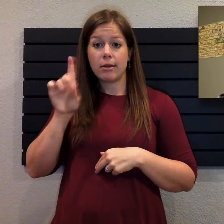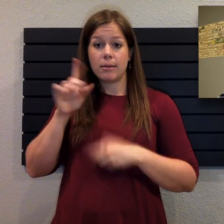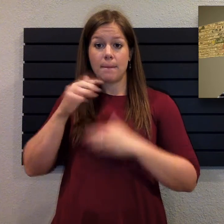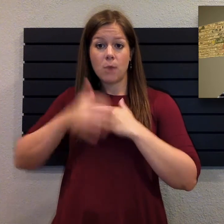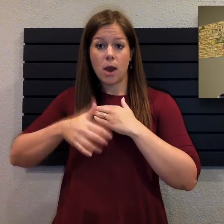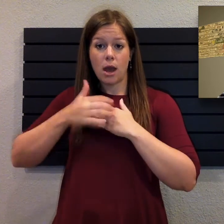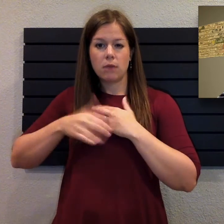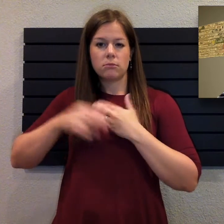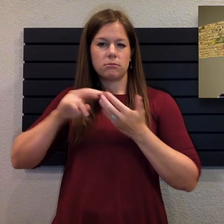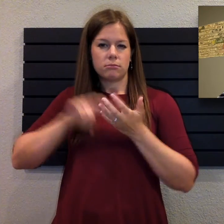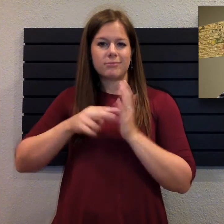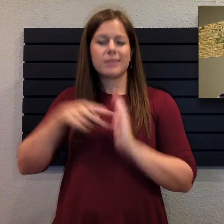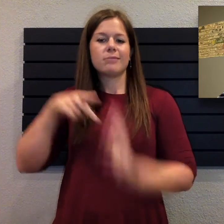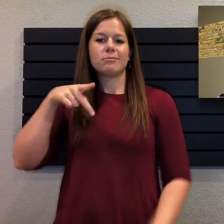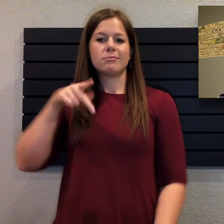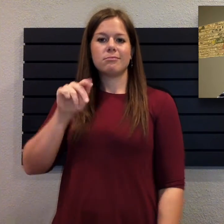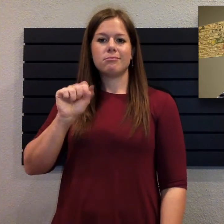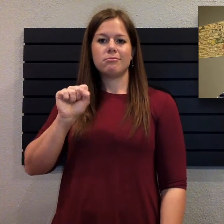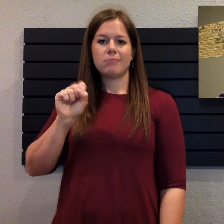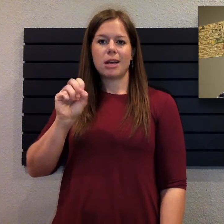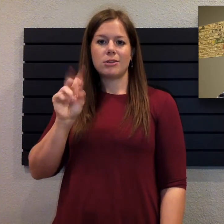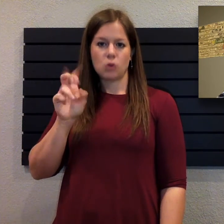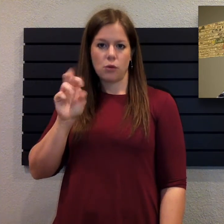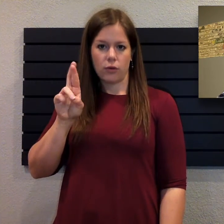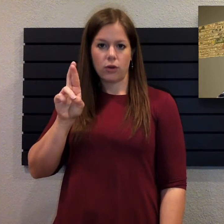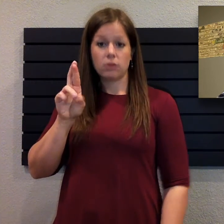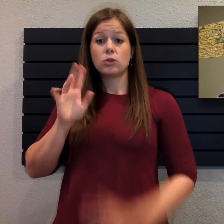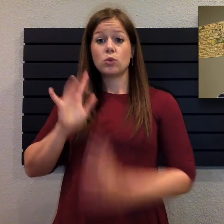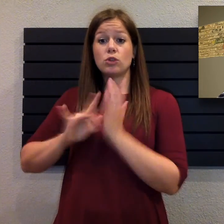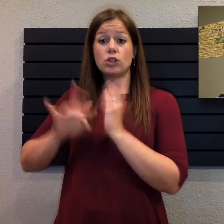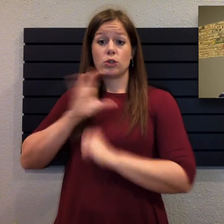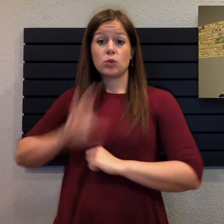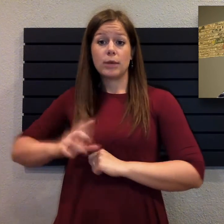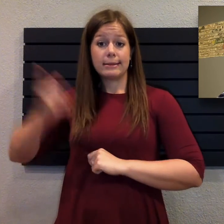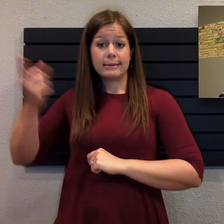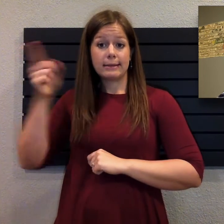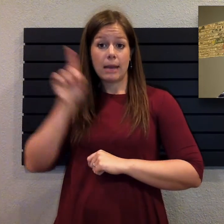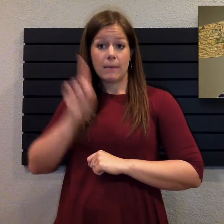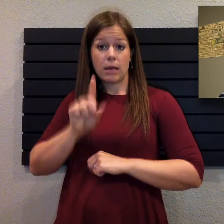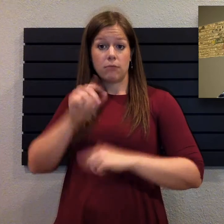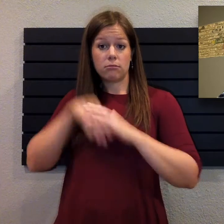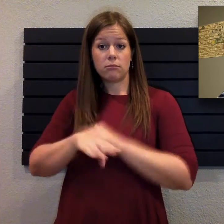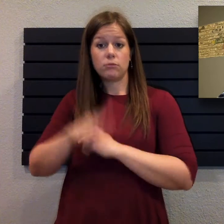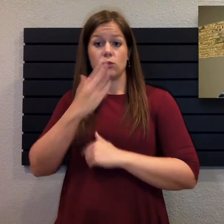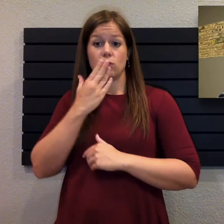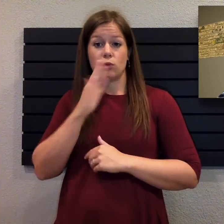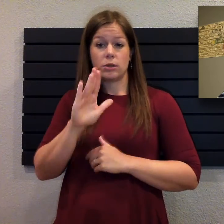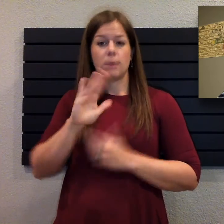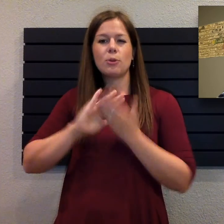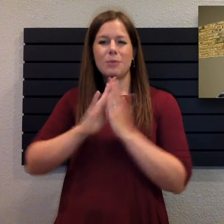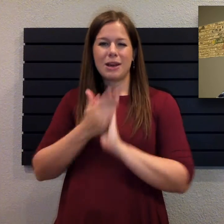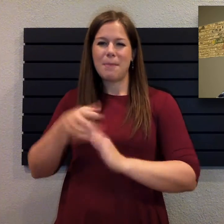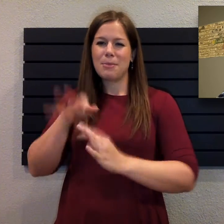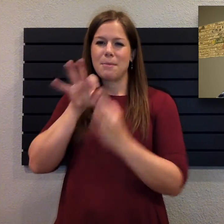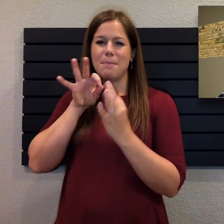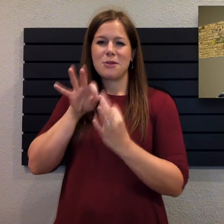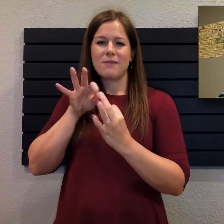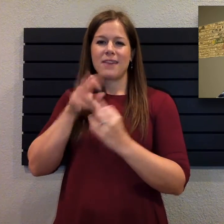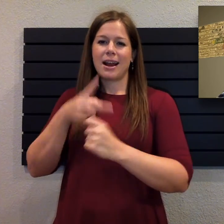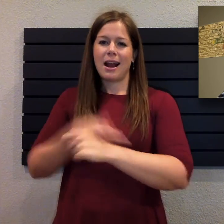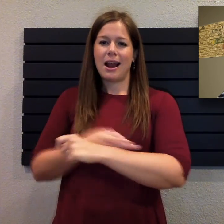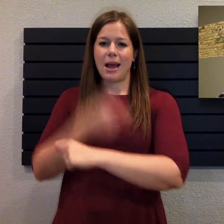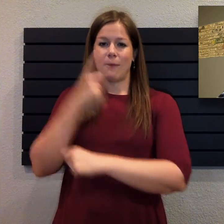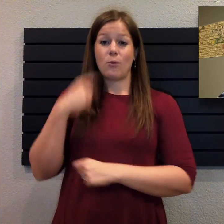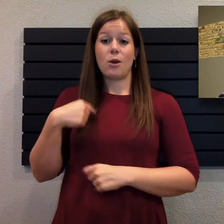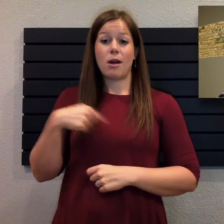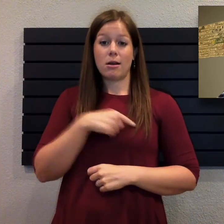to Jerusalem to be the eternal Passover lamb, the perfect Passover lamb for us. And it says the chief